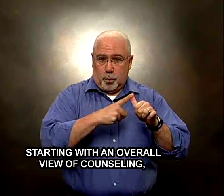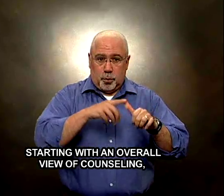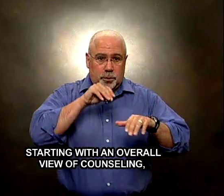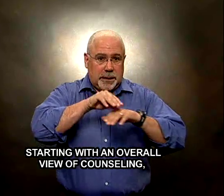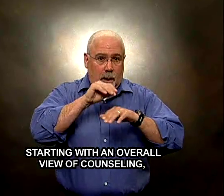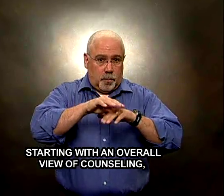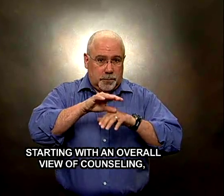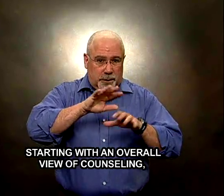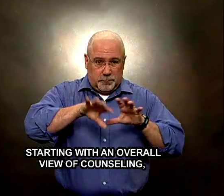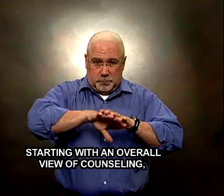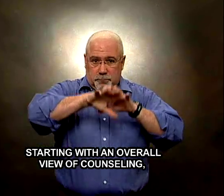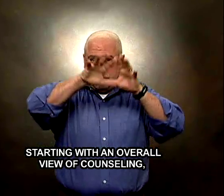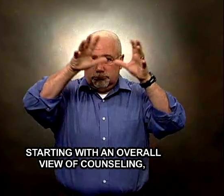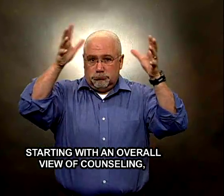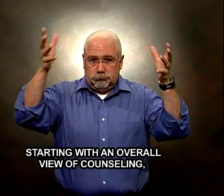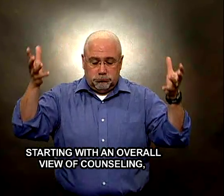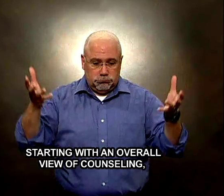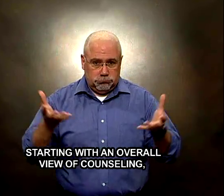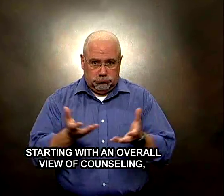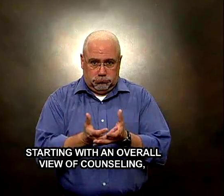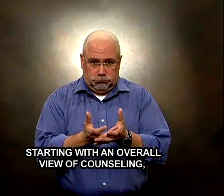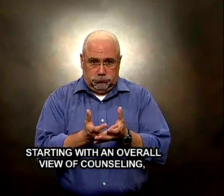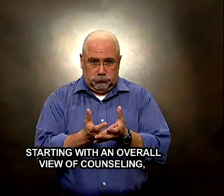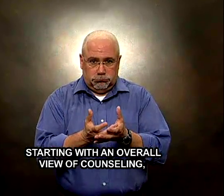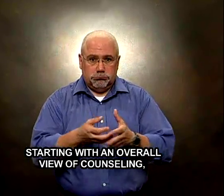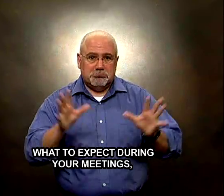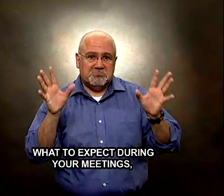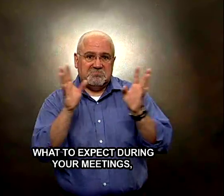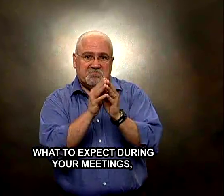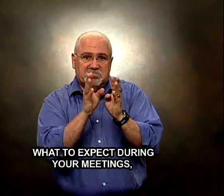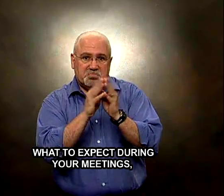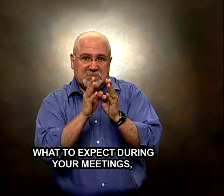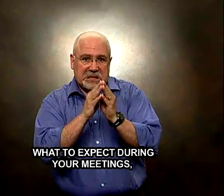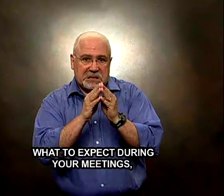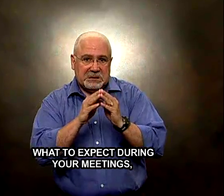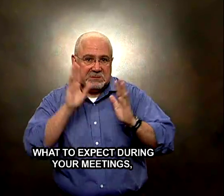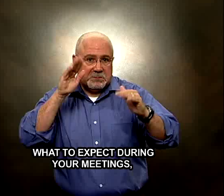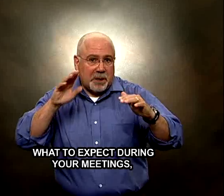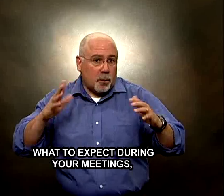Starting with an overall view of counseling, what to expect during your meetings,